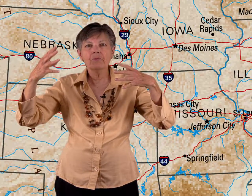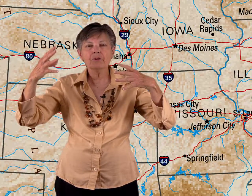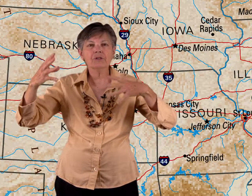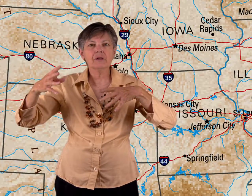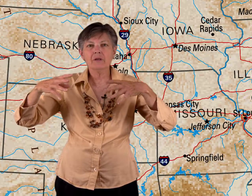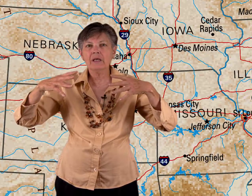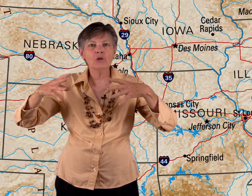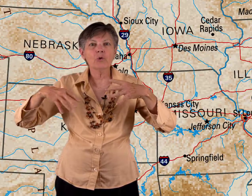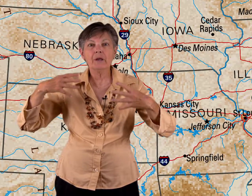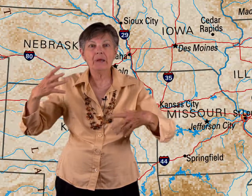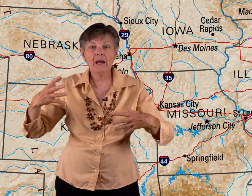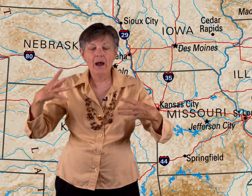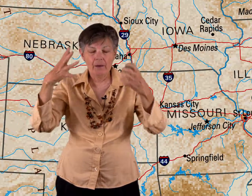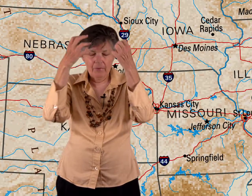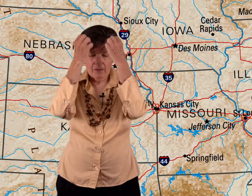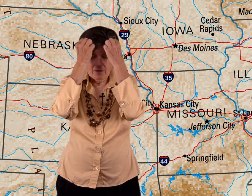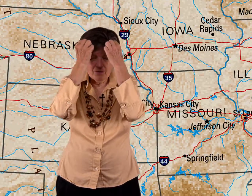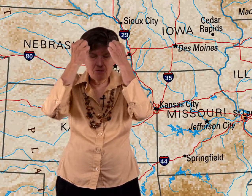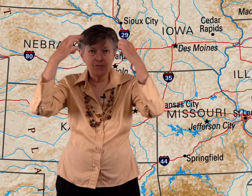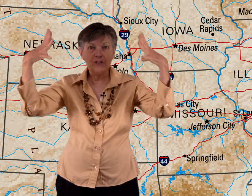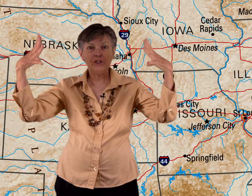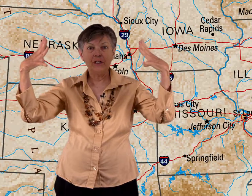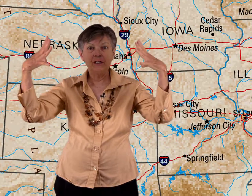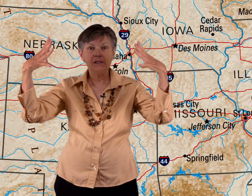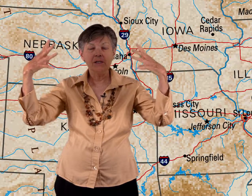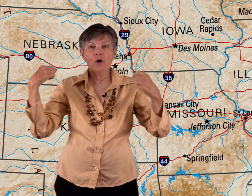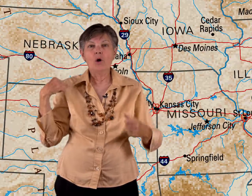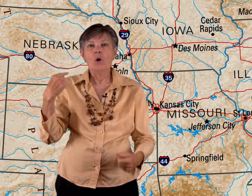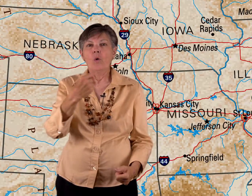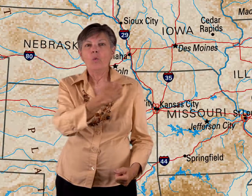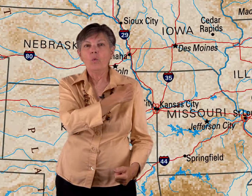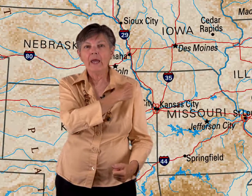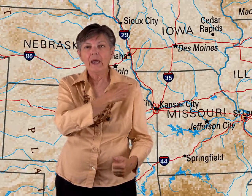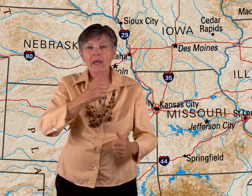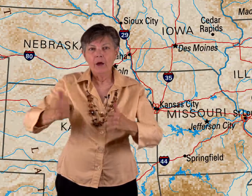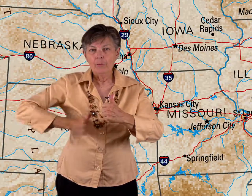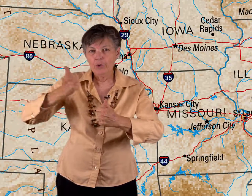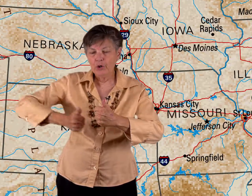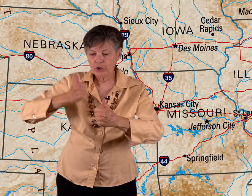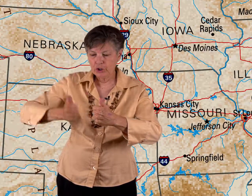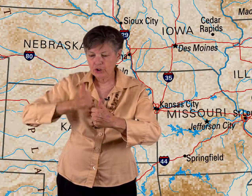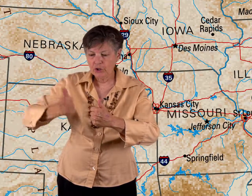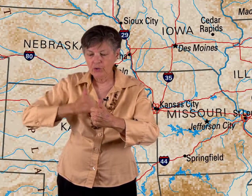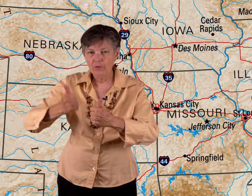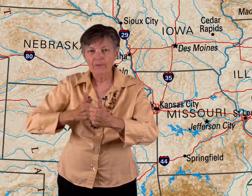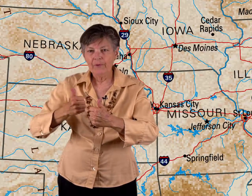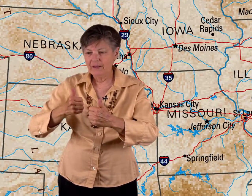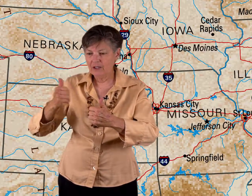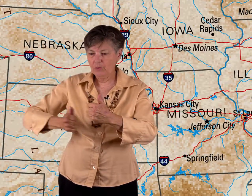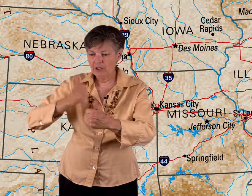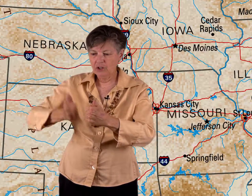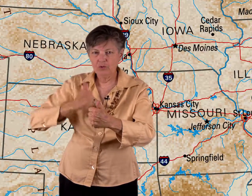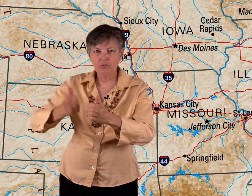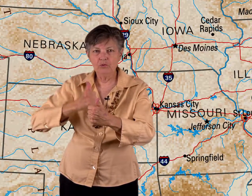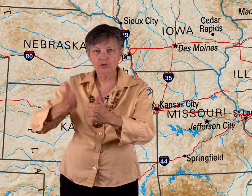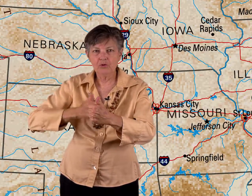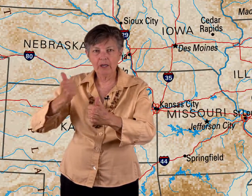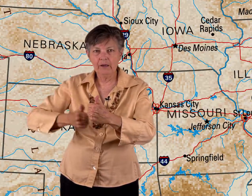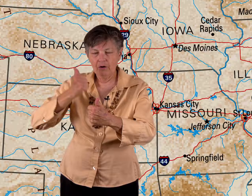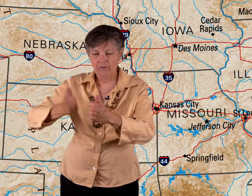there's Illinois to become. Visions we pursue. Like this one is just struggling,